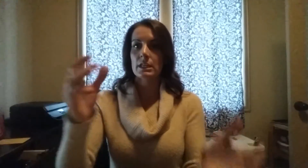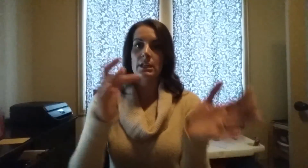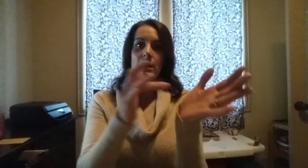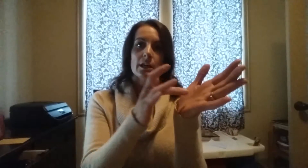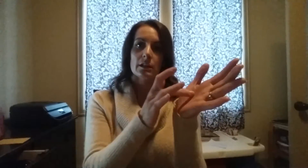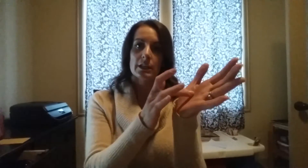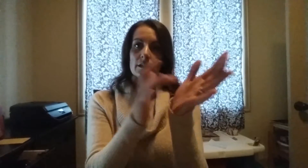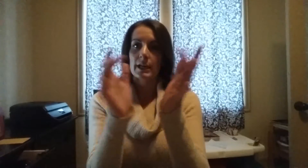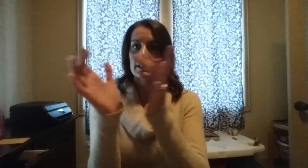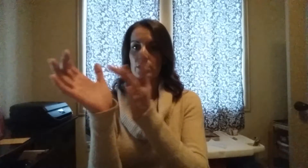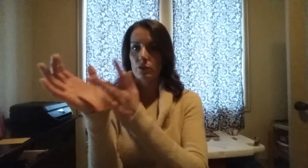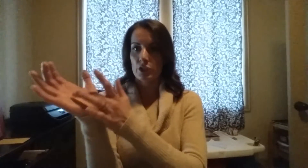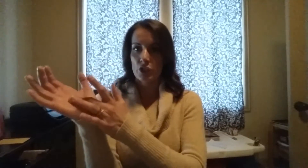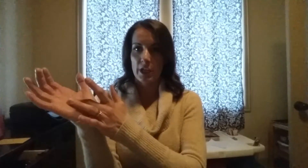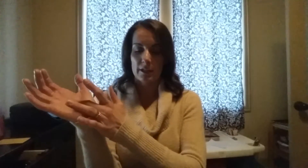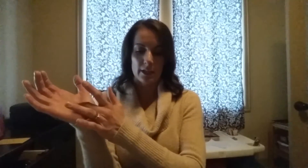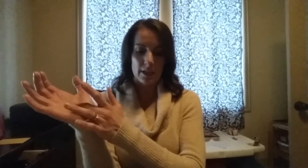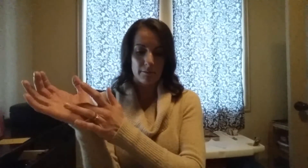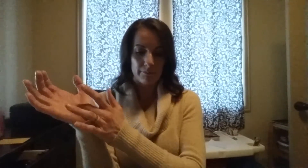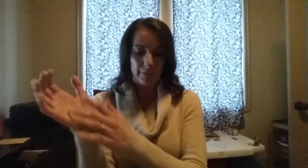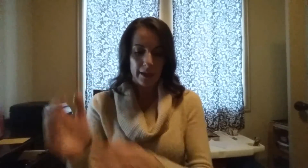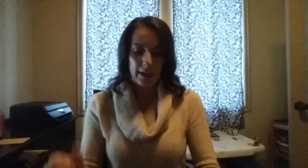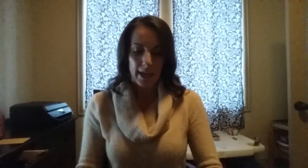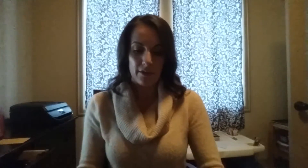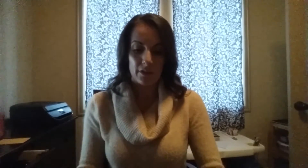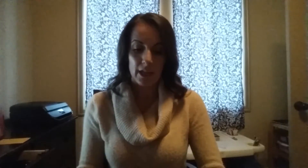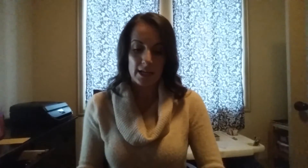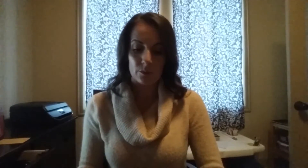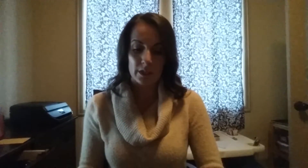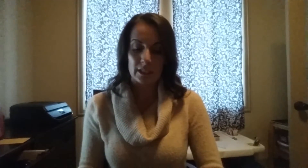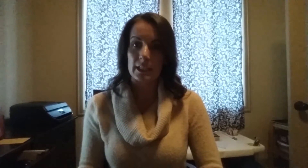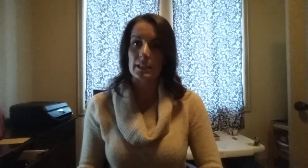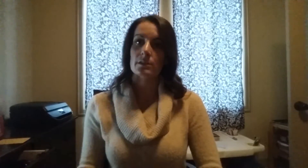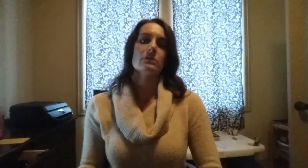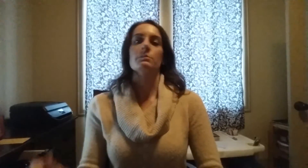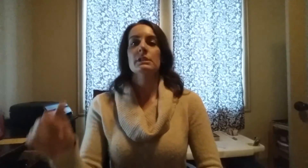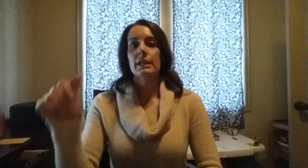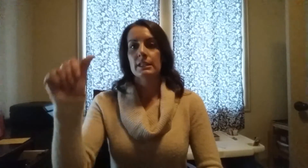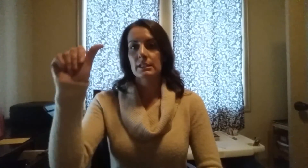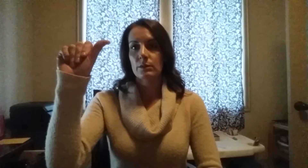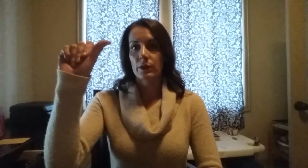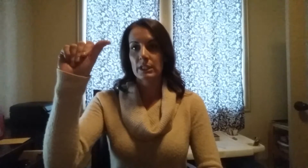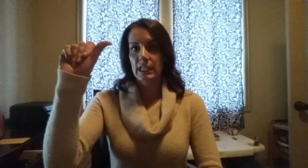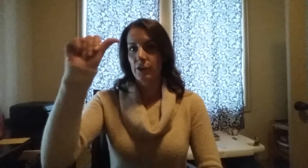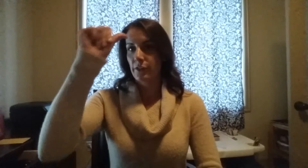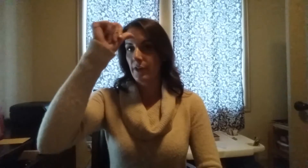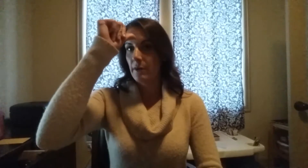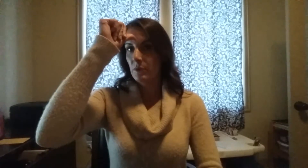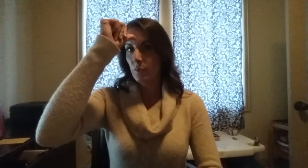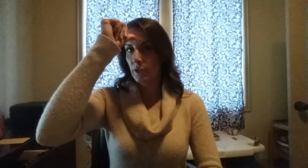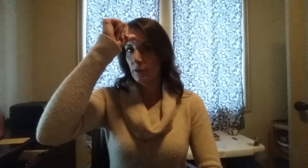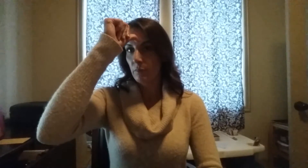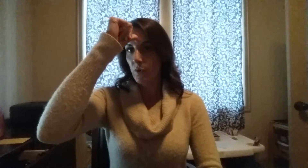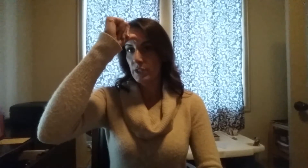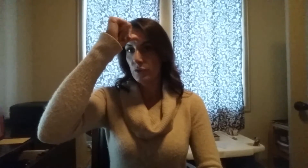Constantine legalizes Christianity. And then the last one is India's Gupta dynasty. We're going to take our thumb and we're going to point to